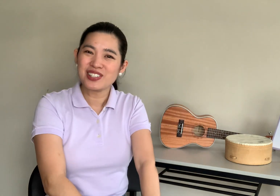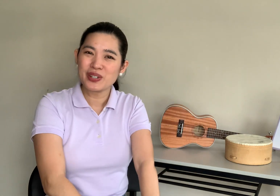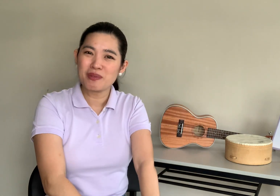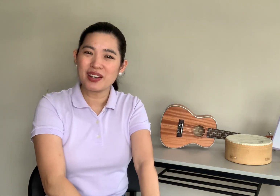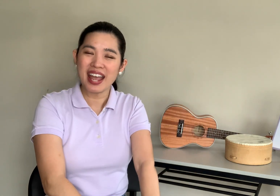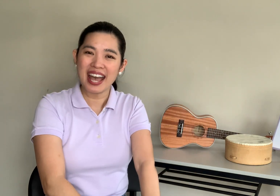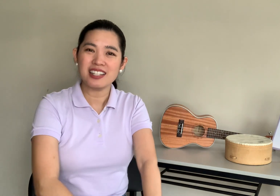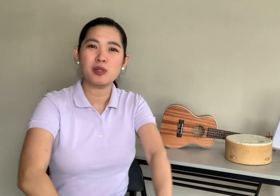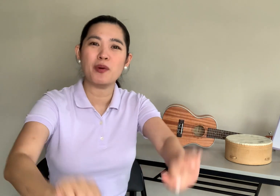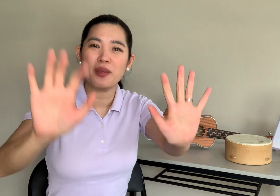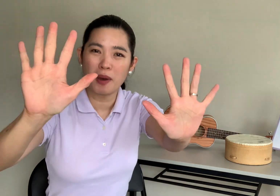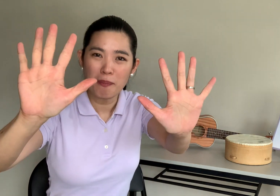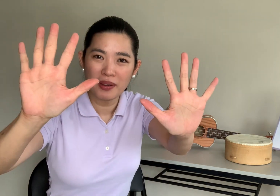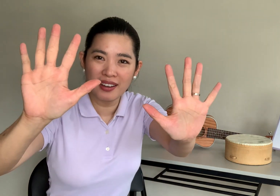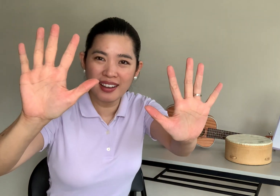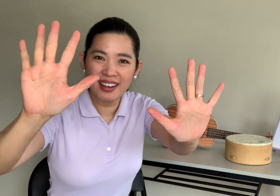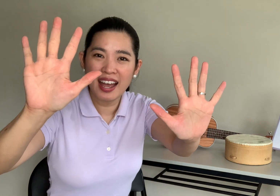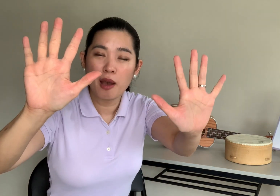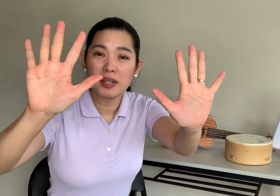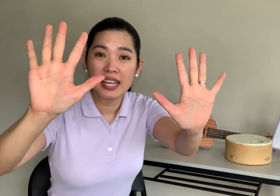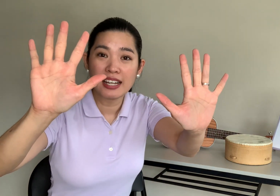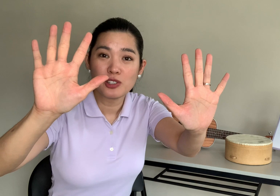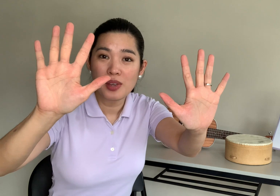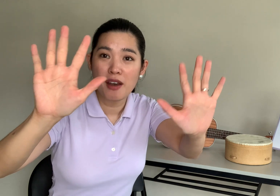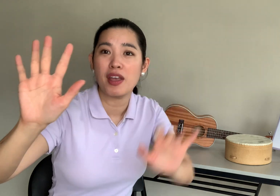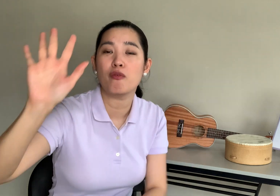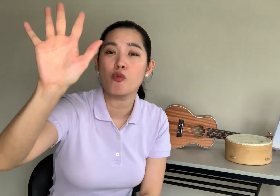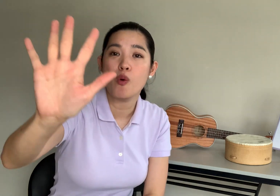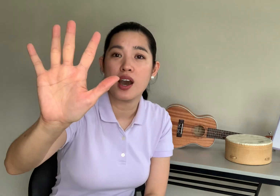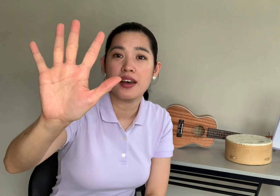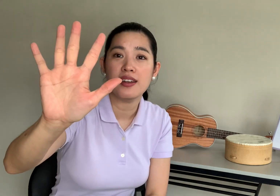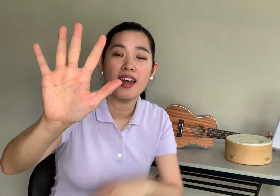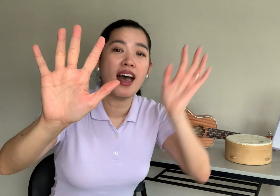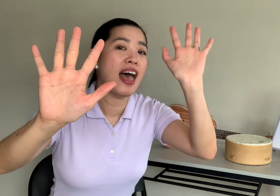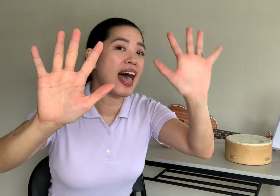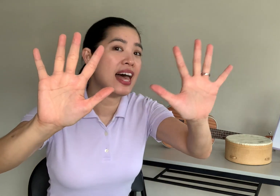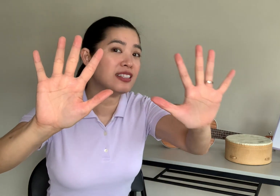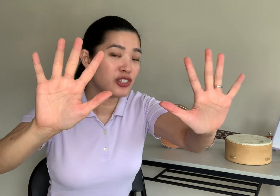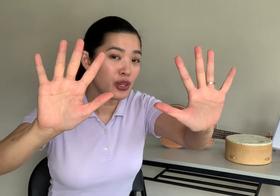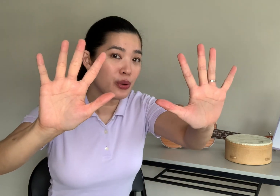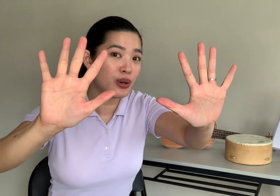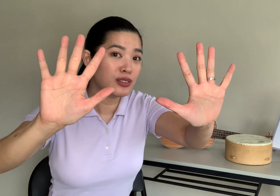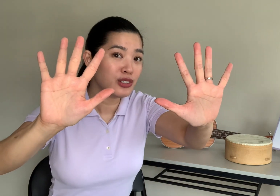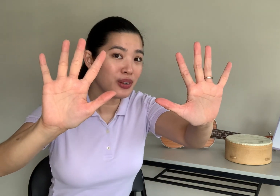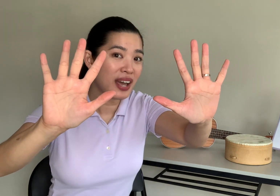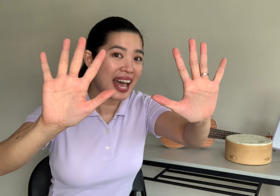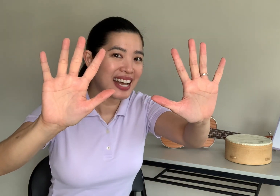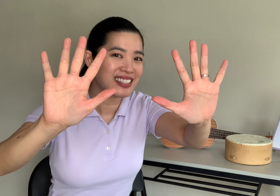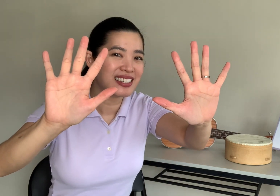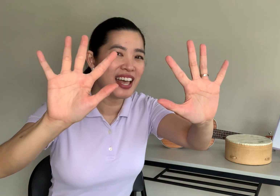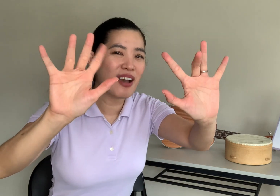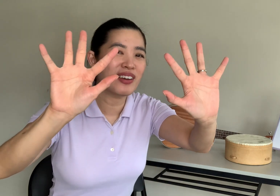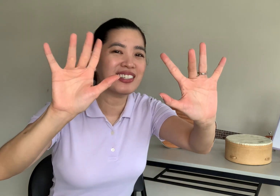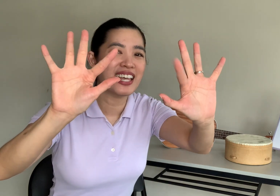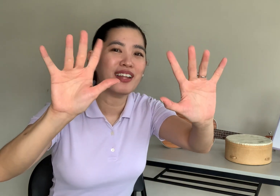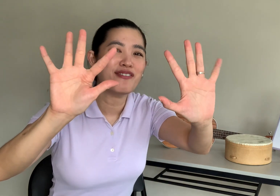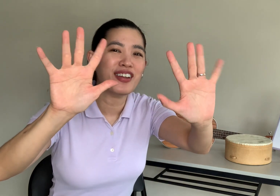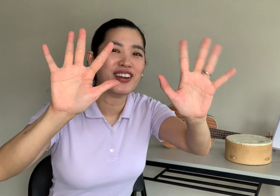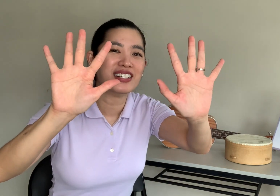show me your hands? Put them up. How many hands do we have? We have one and two. Two hands with ten fingers.